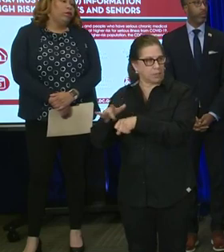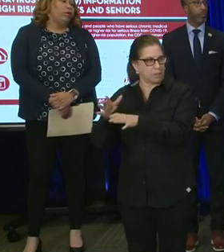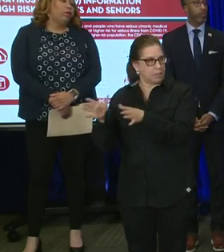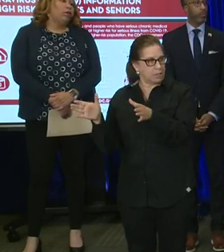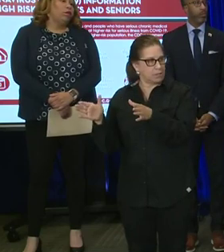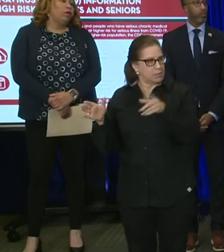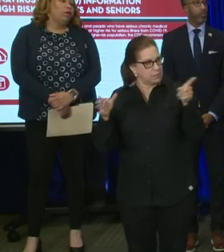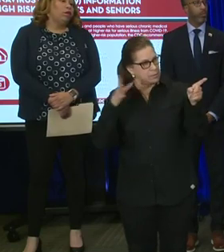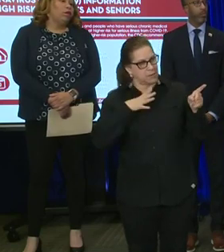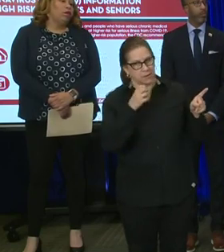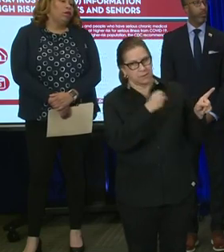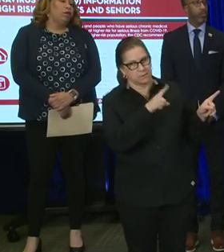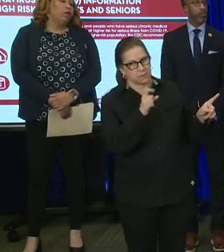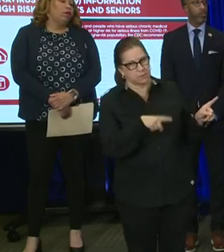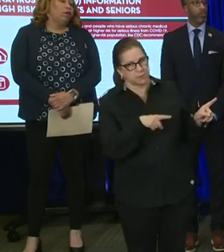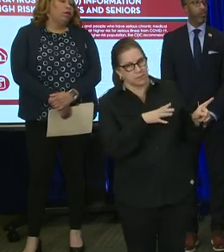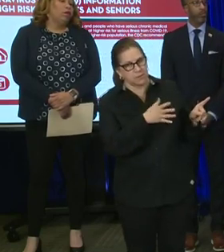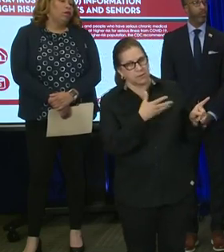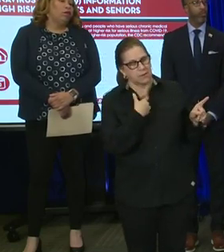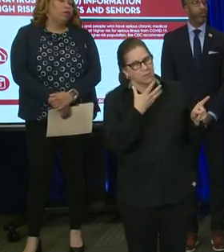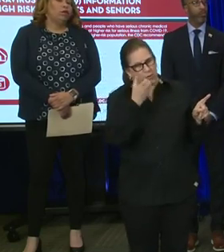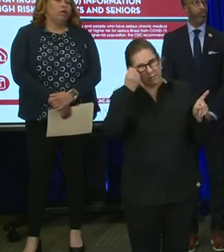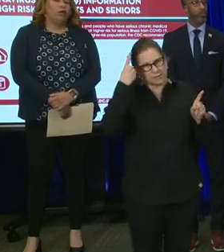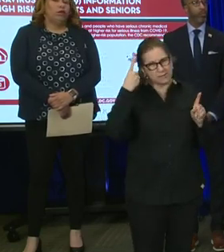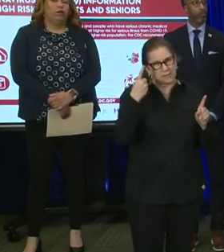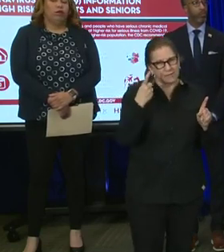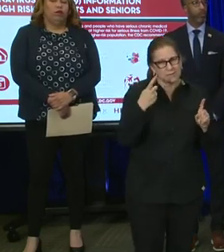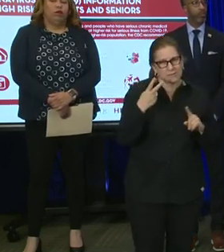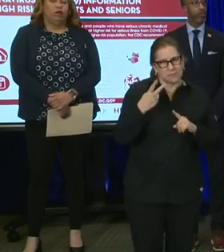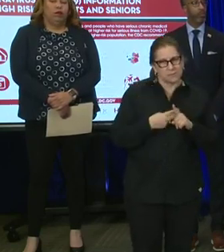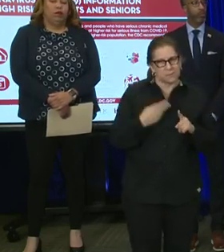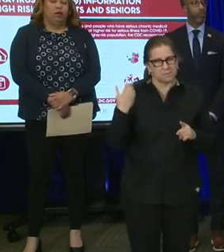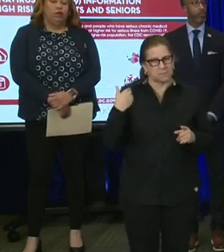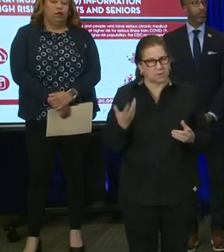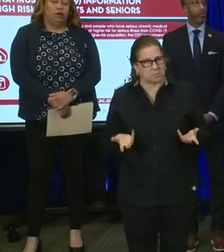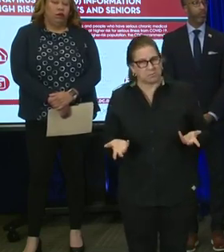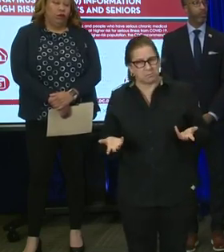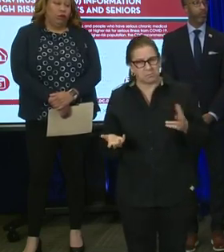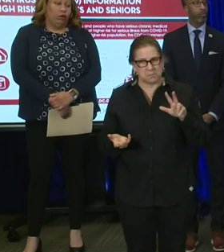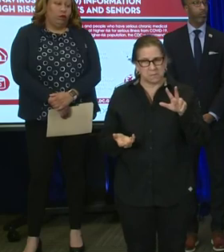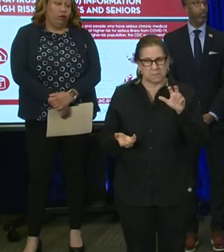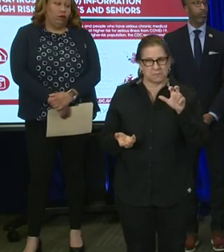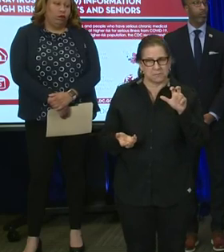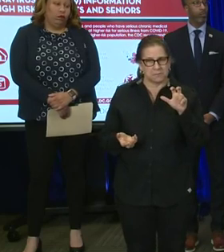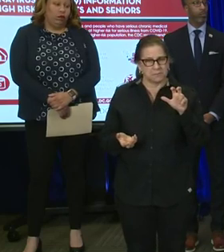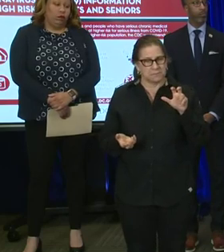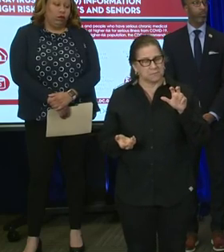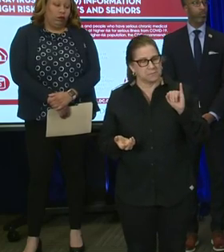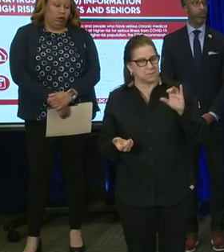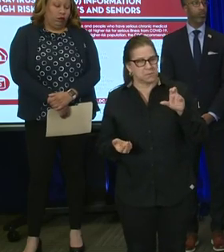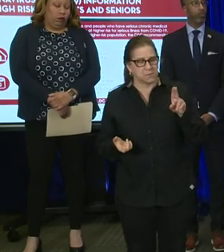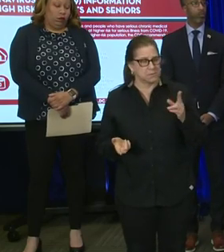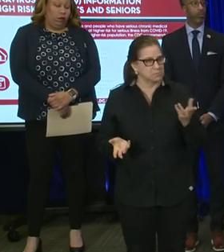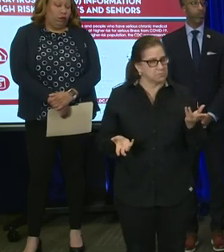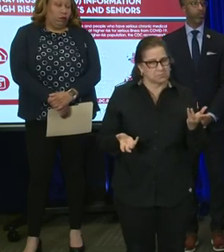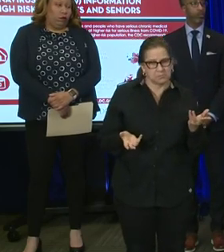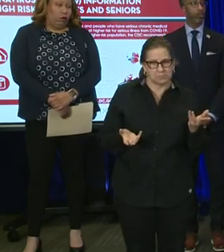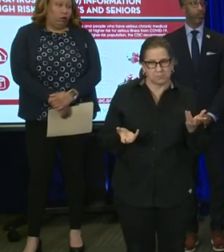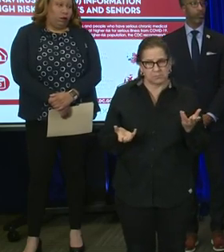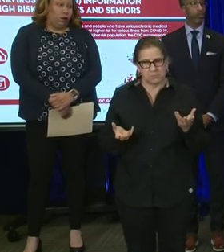normal situation a month or two ago, 351 ICU beds with only 69 available,